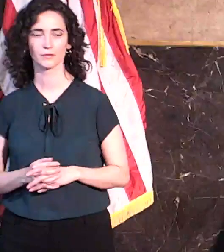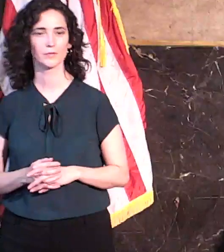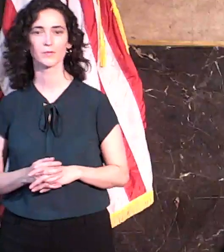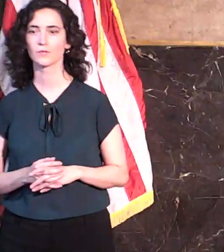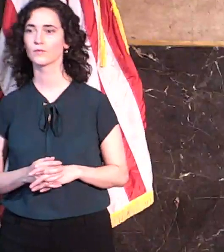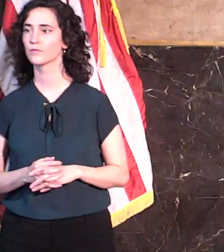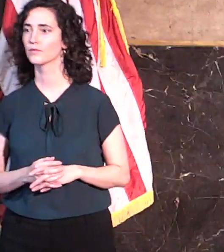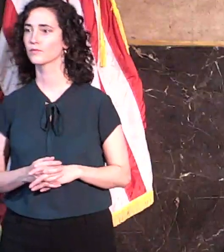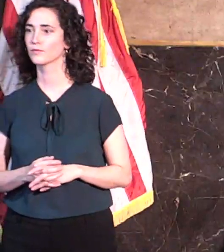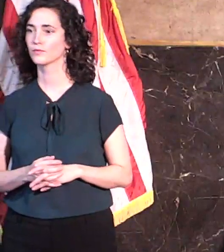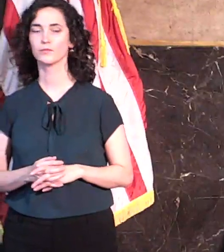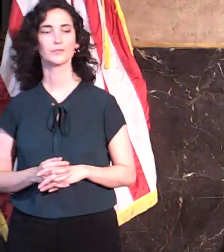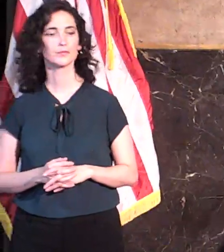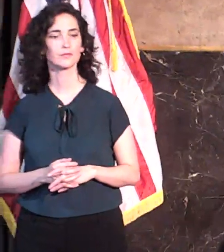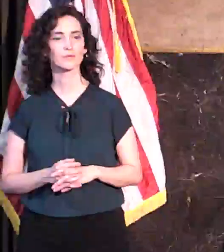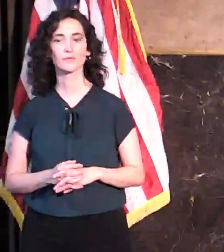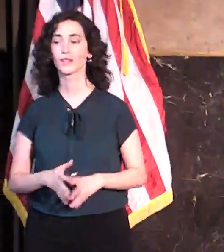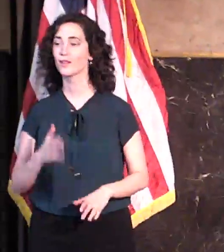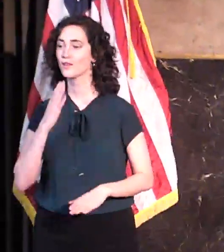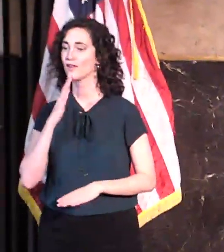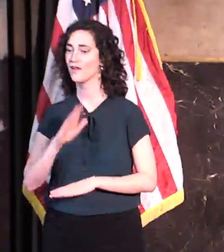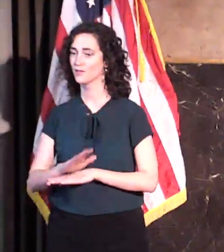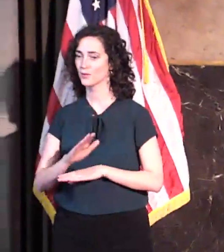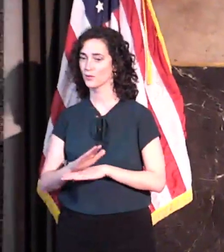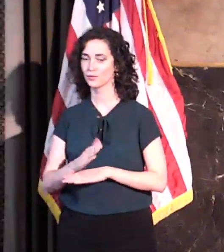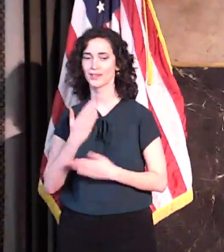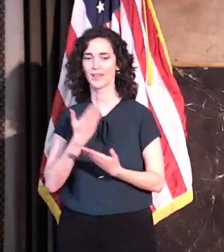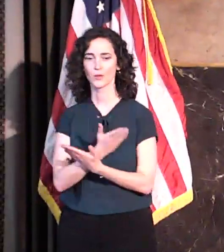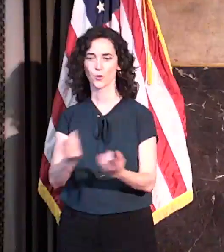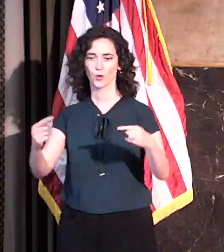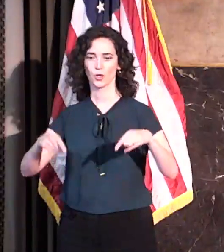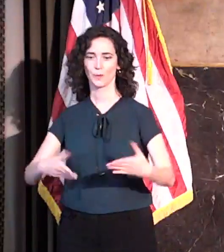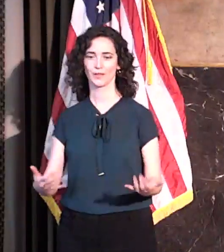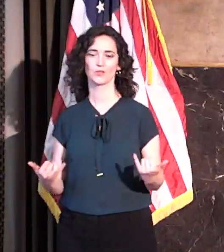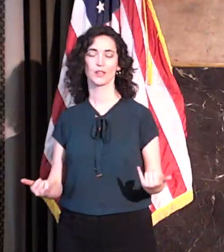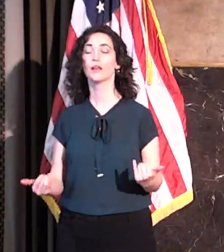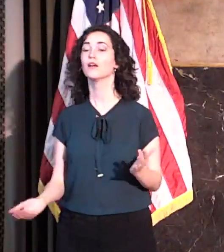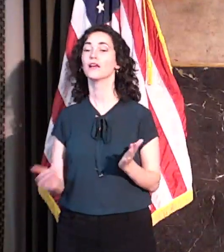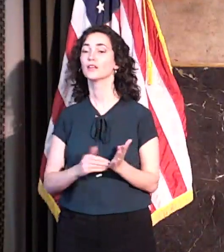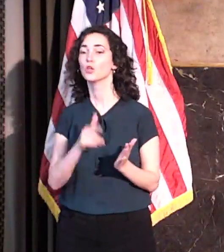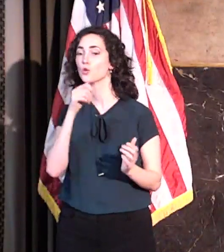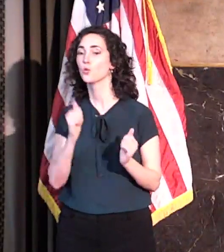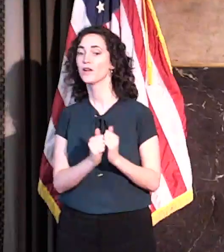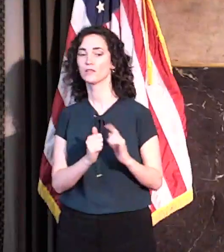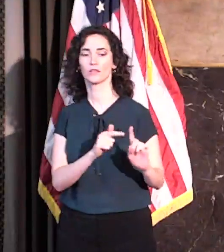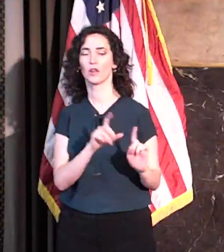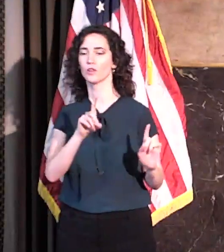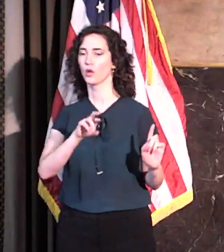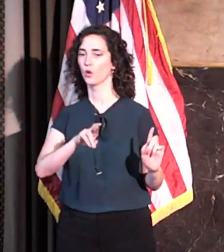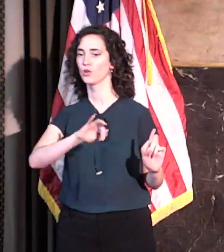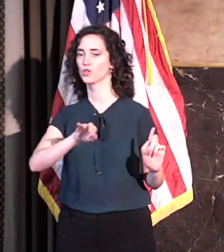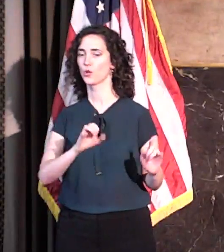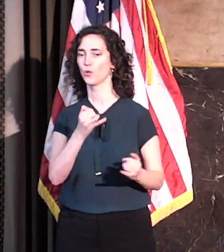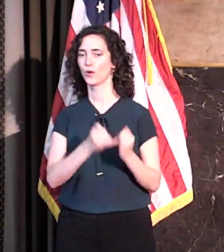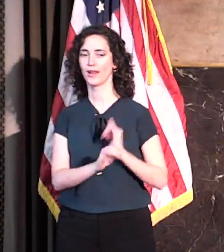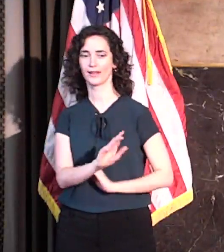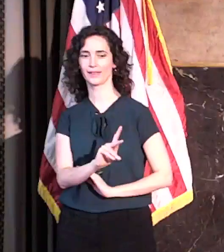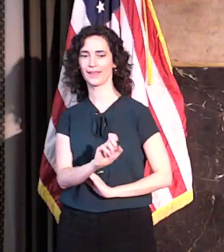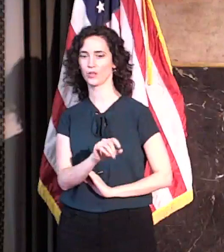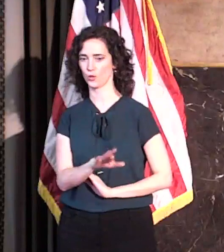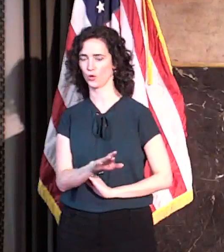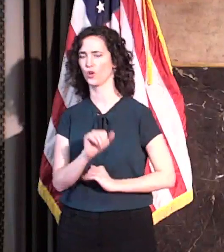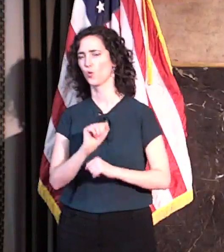Good afternoon, everybody. Thank you for being here today. I am again joined by Dr. Joe Cantor with the Louisiana Department of Health. He'll have